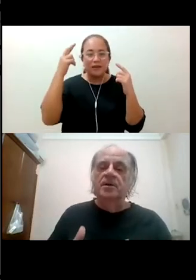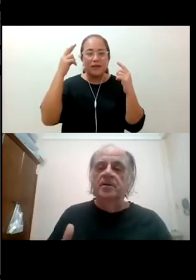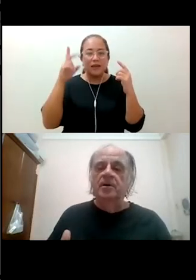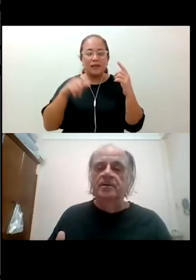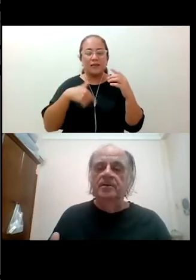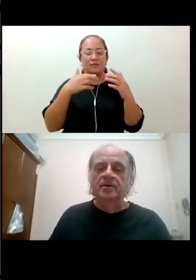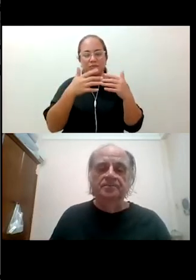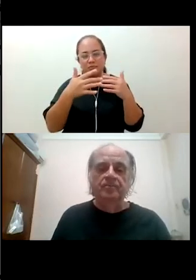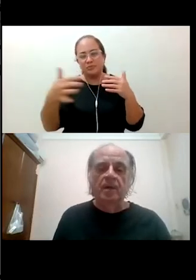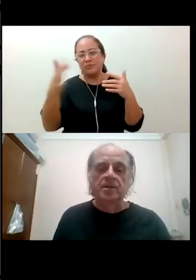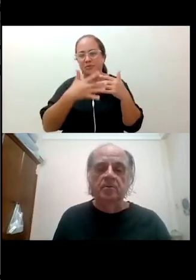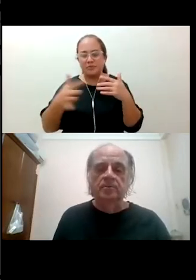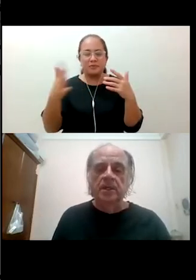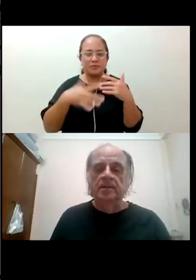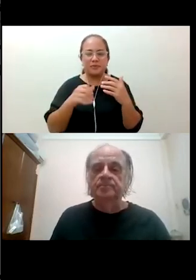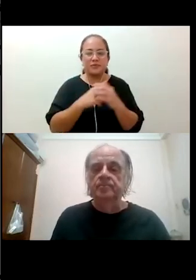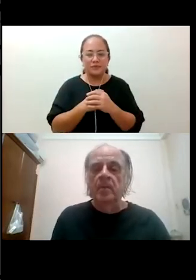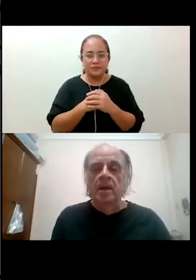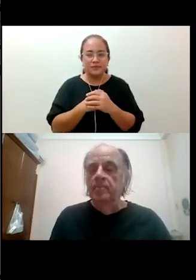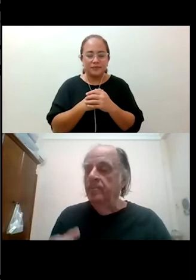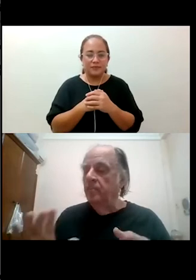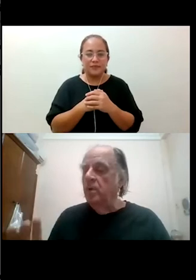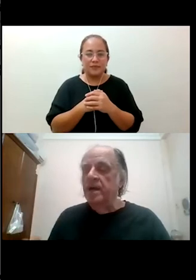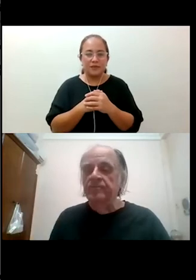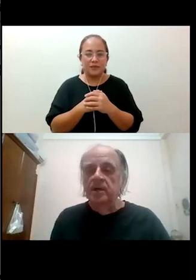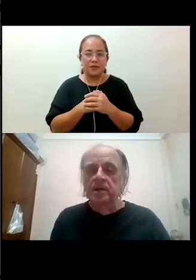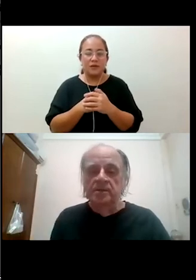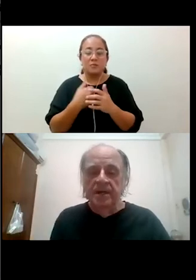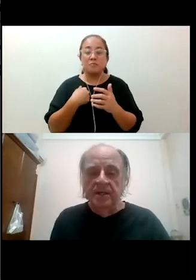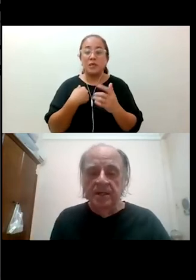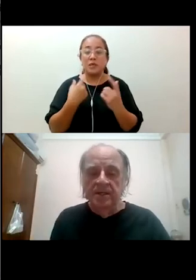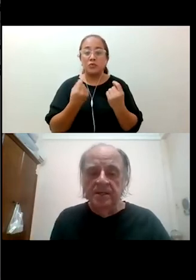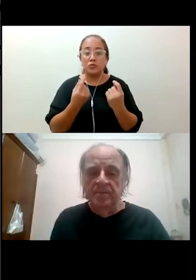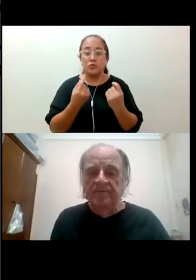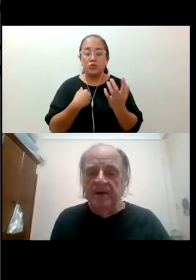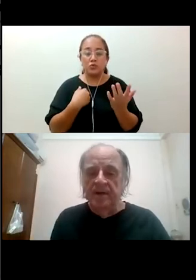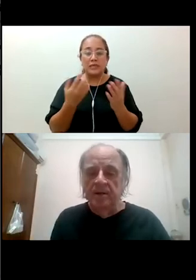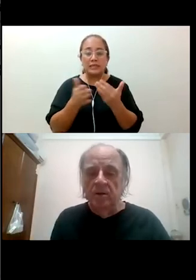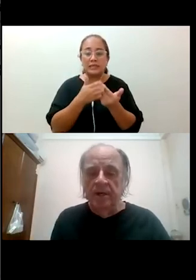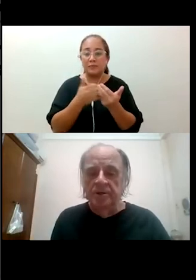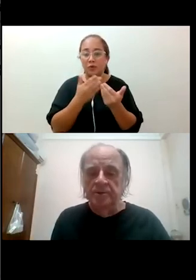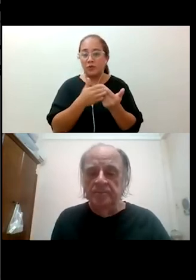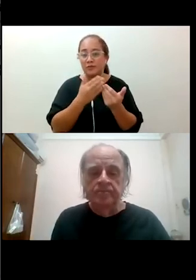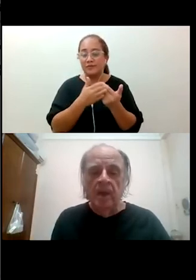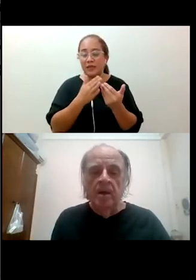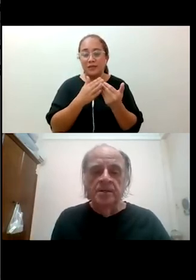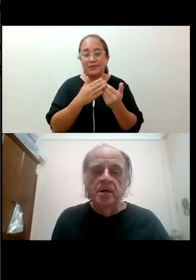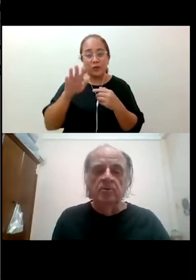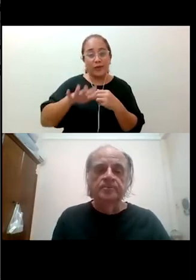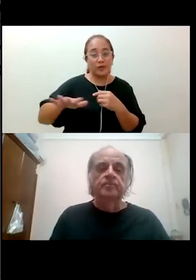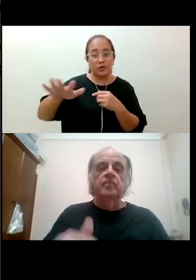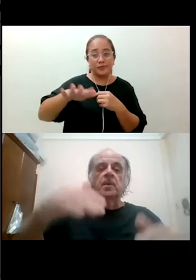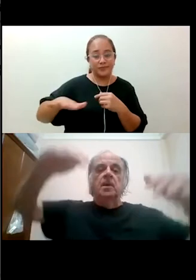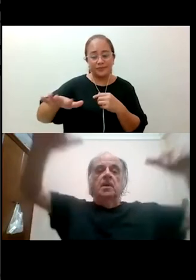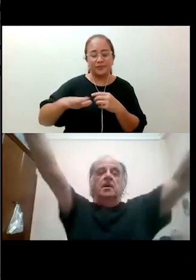goes on and on and on. So what I've done is basically simplify the location.